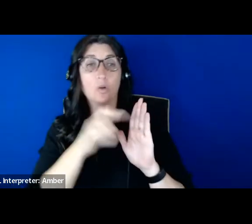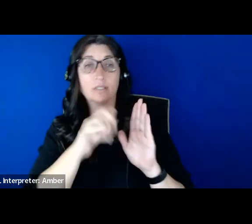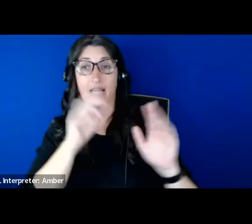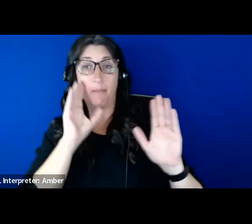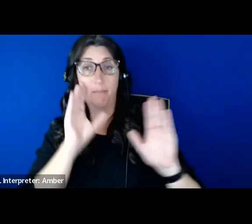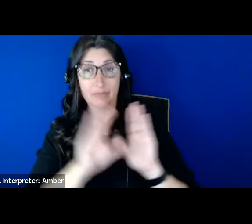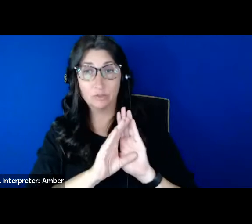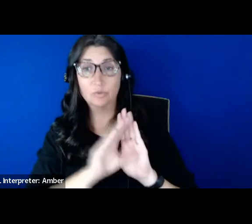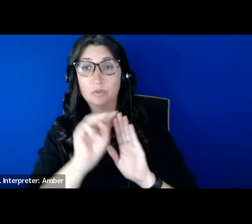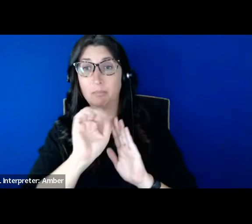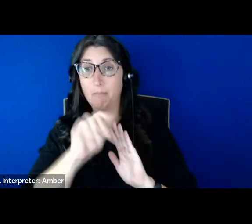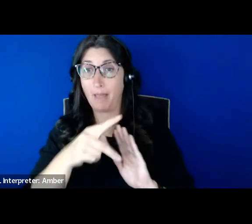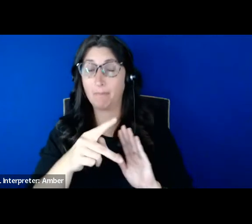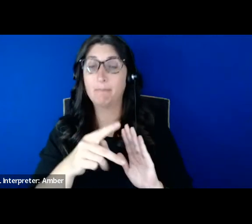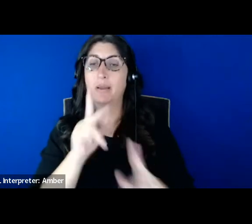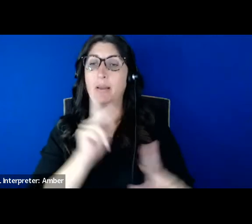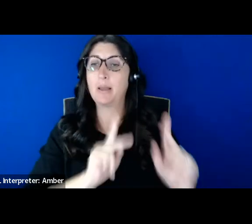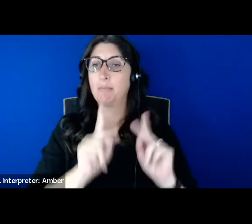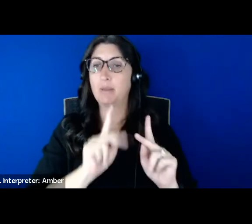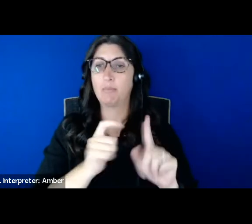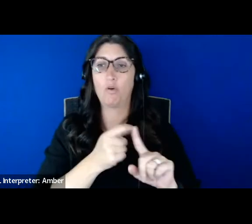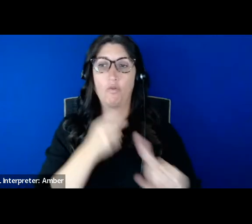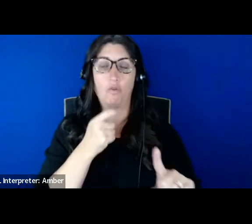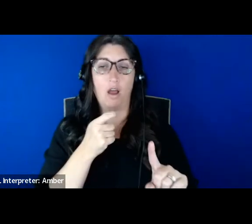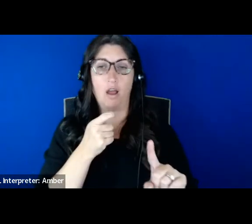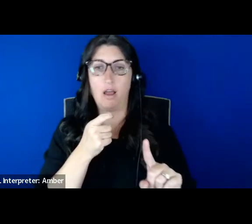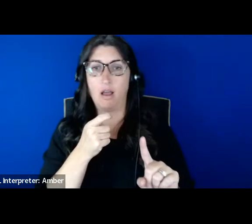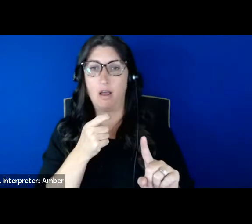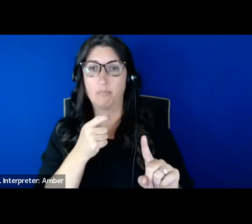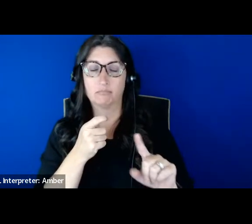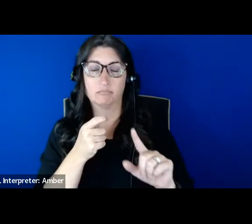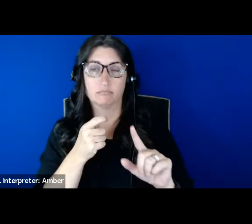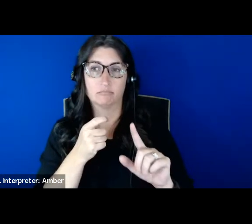that people went all the way to,